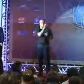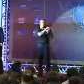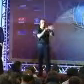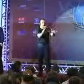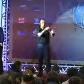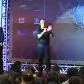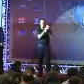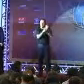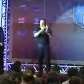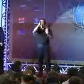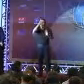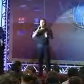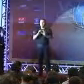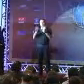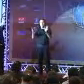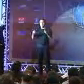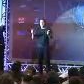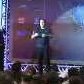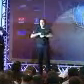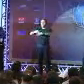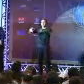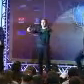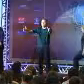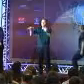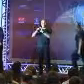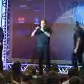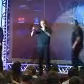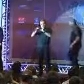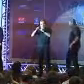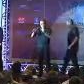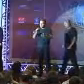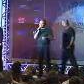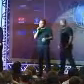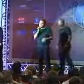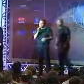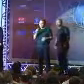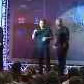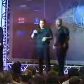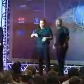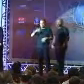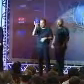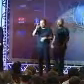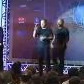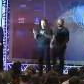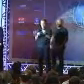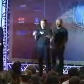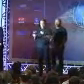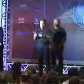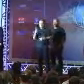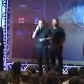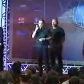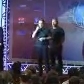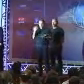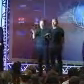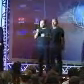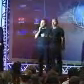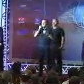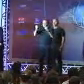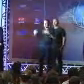In Curitiba, Brazil, not far from here, there was a high school that had no computer systems.